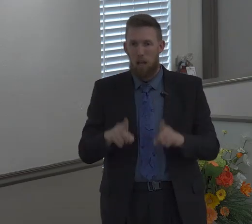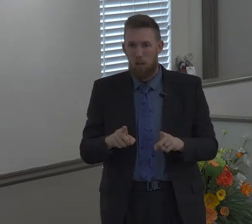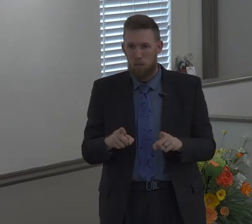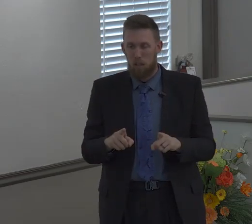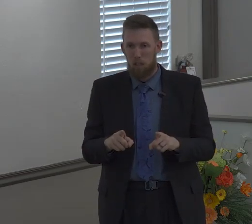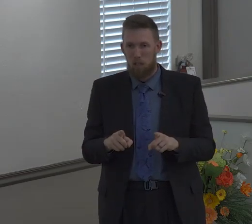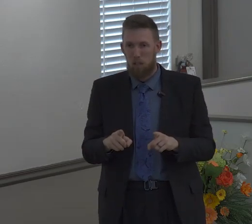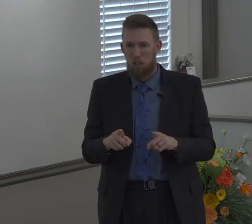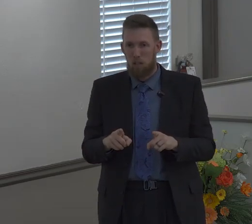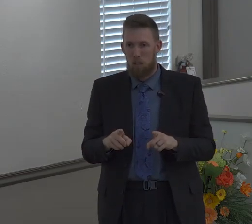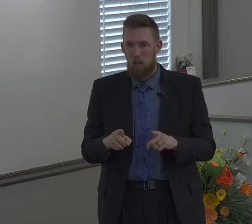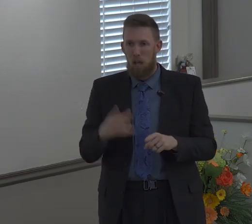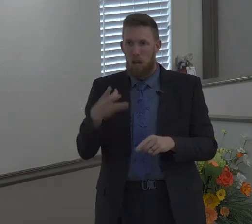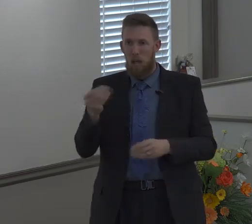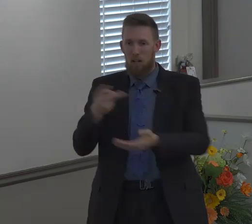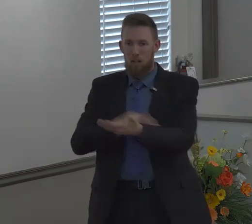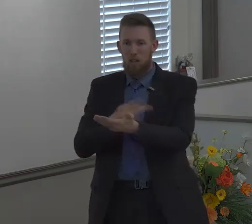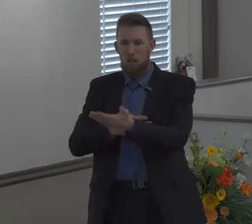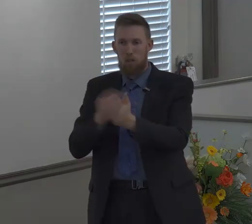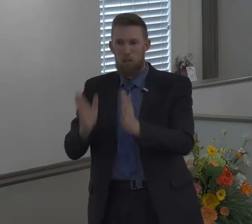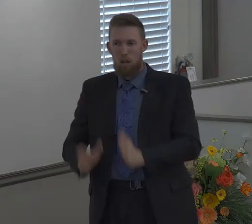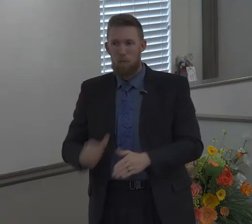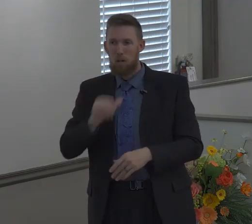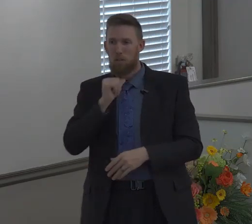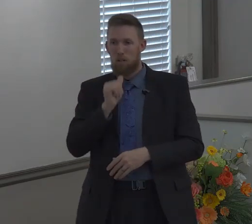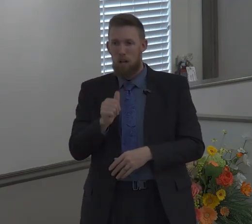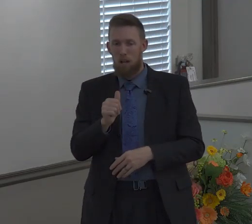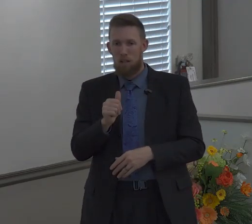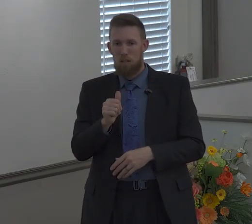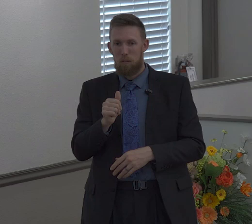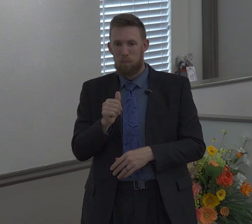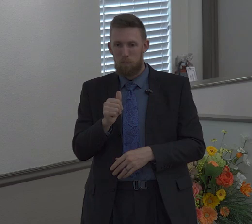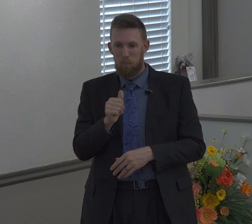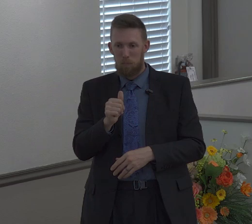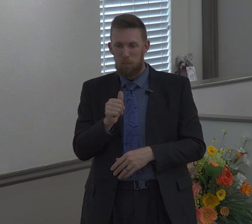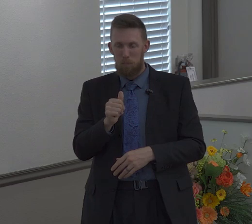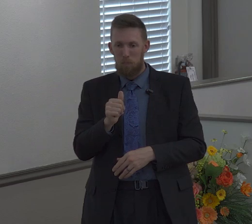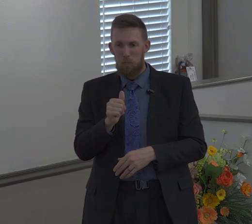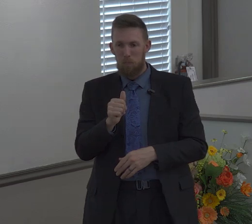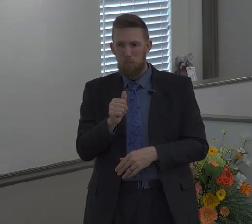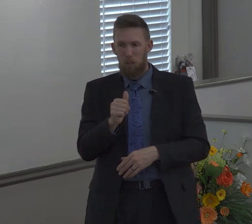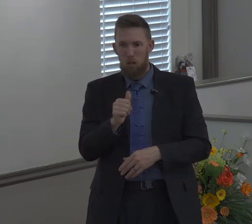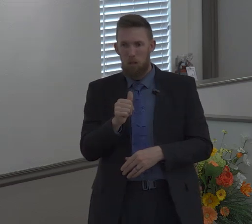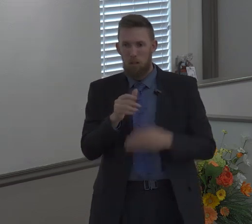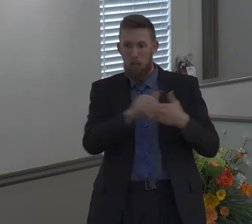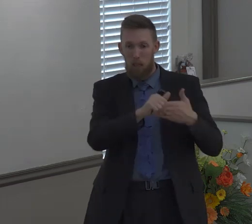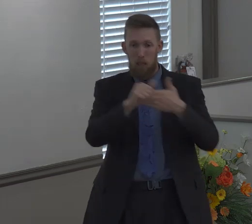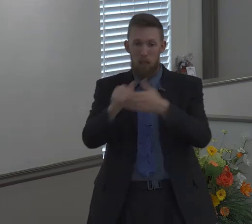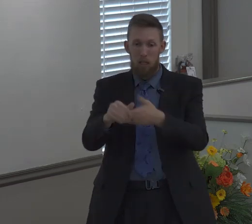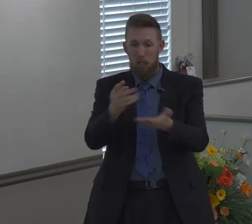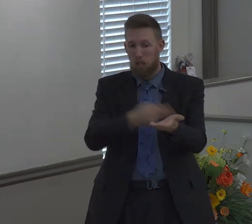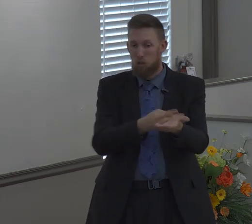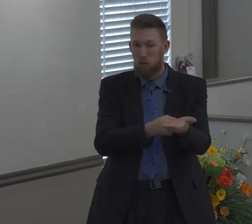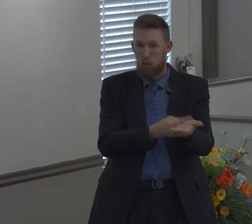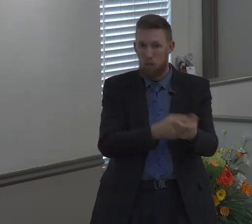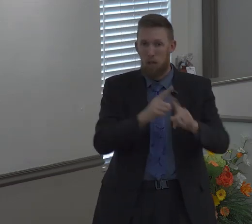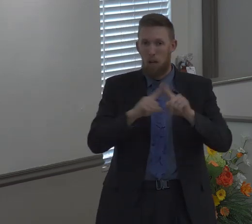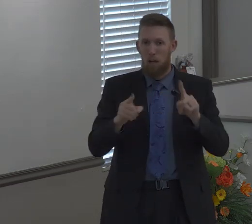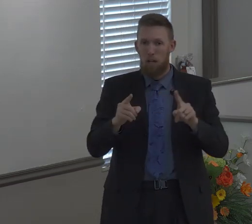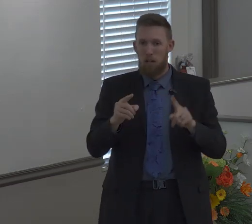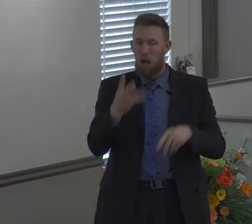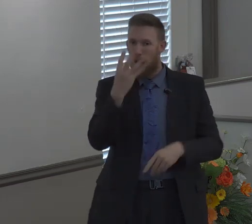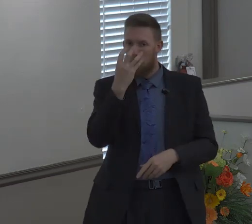the sheep, the church will have clowns entertaining the goats. Over 100 years ago, he said that.